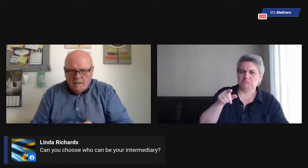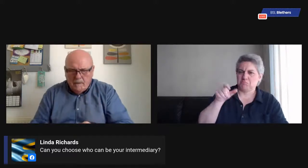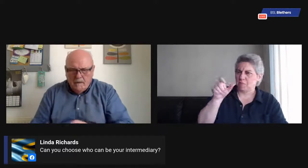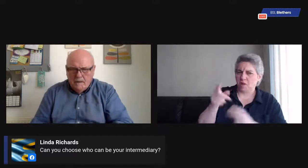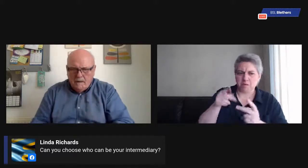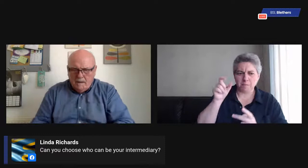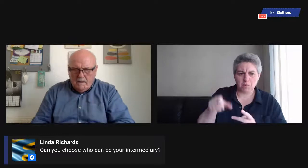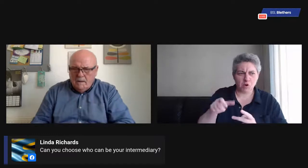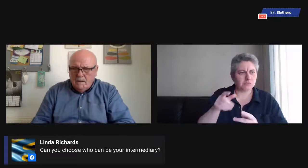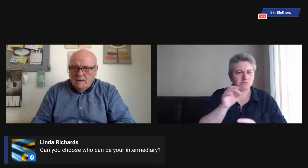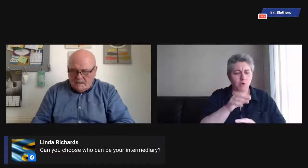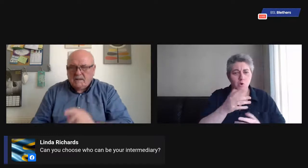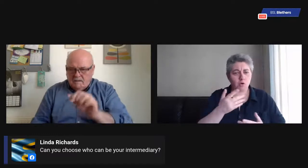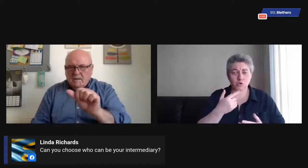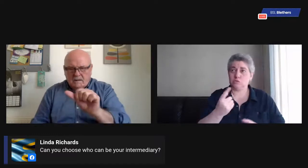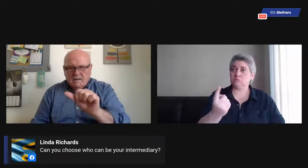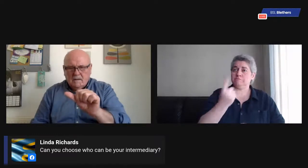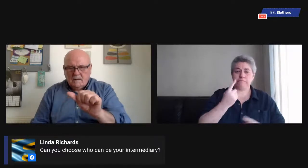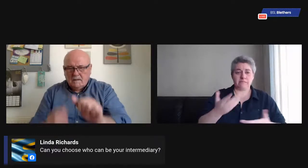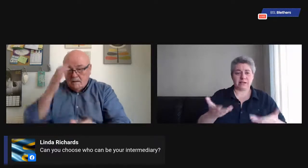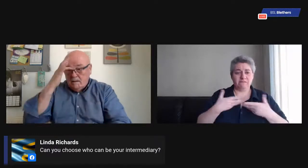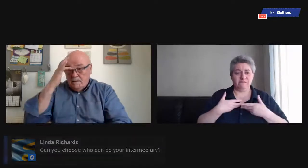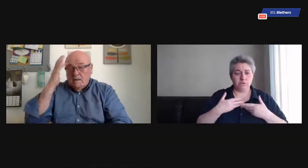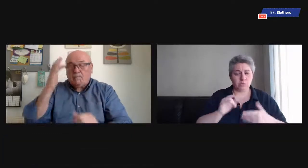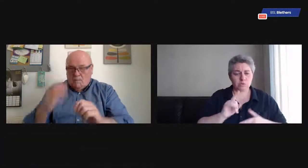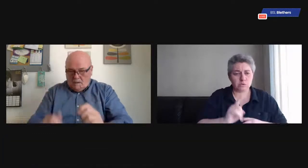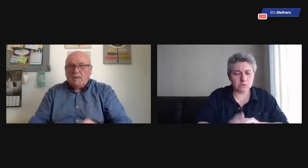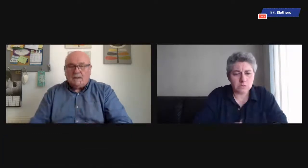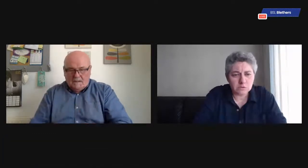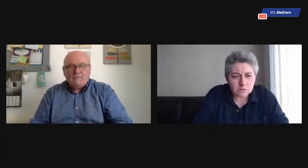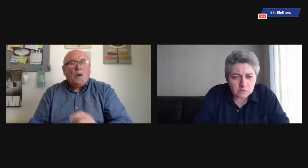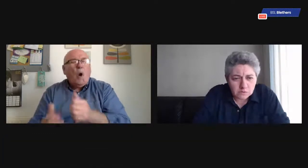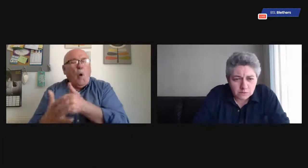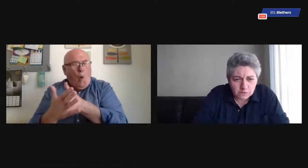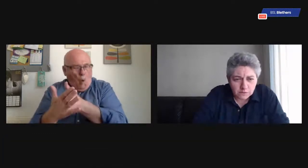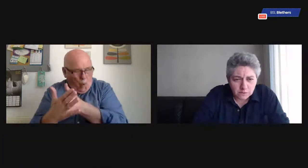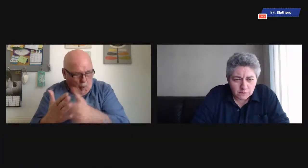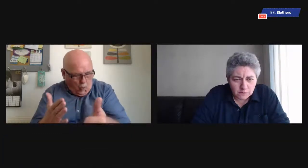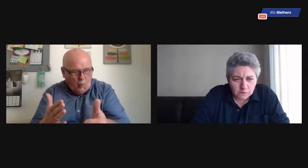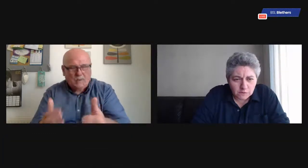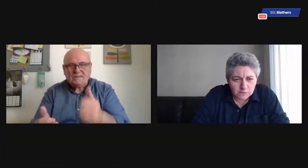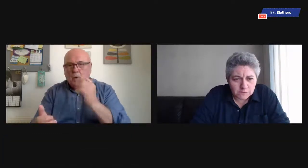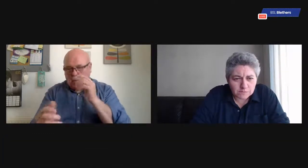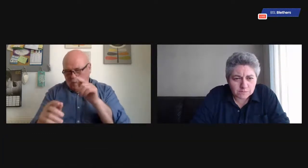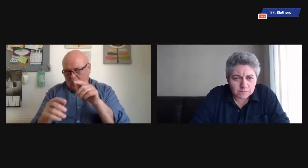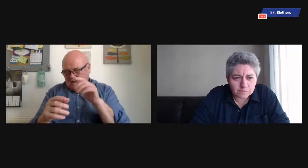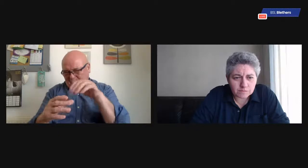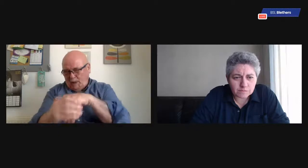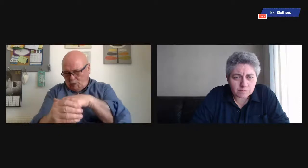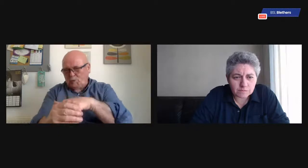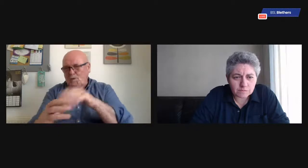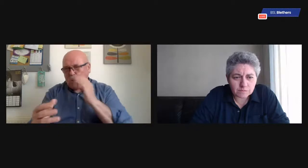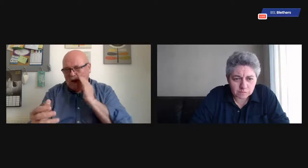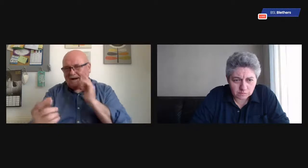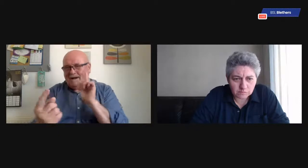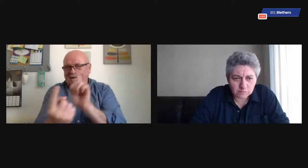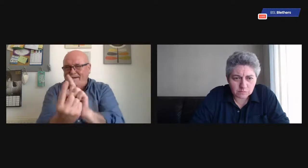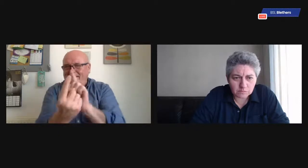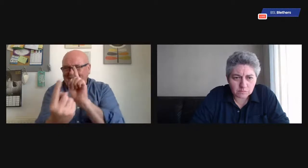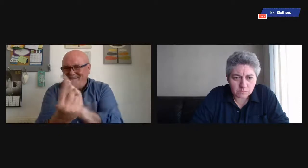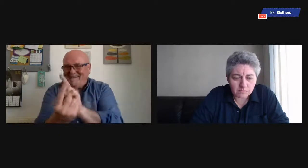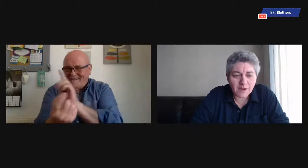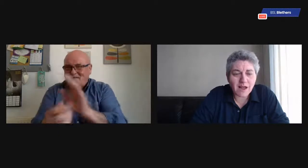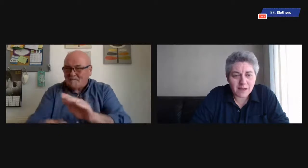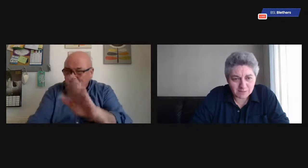absolutely. So if they could say, I really don't want him, I would want someone else, absolutely. We